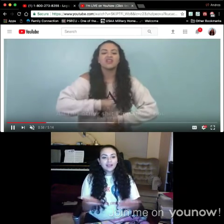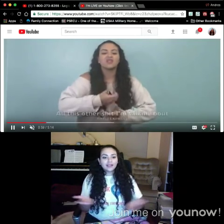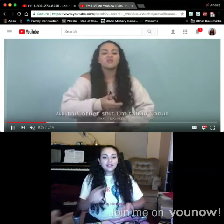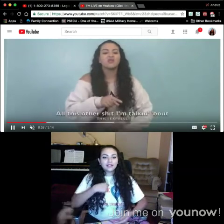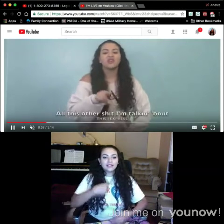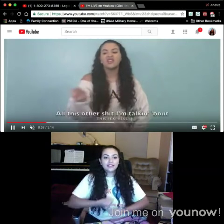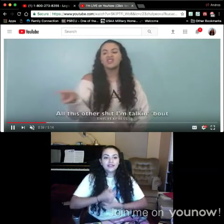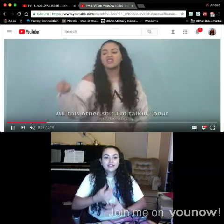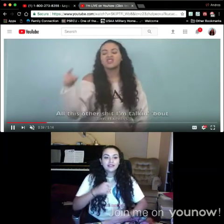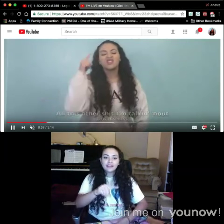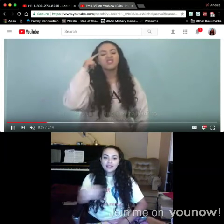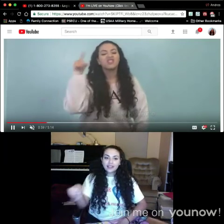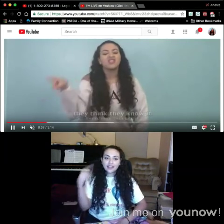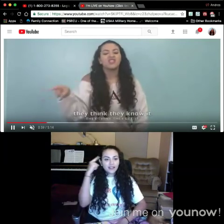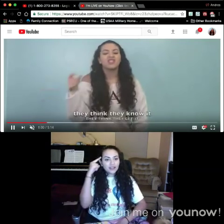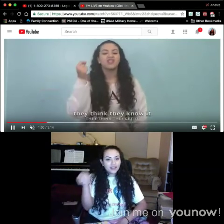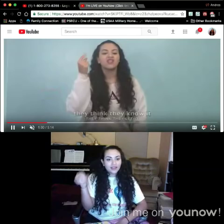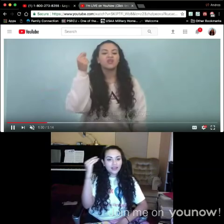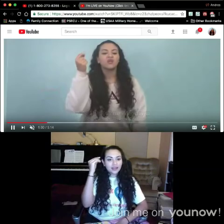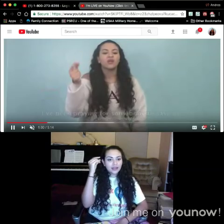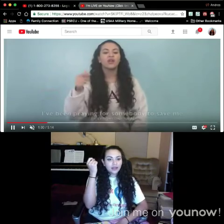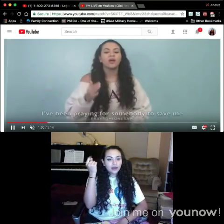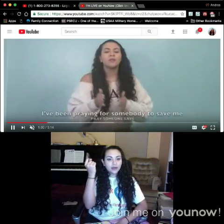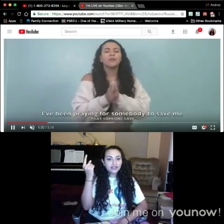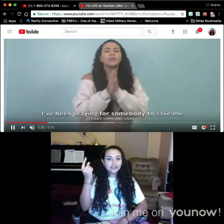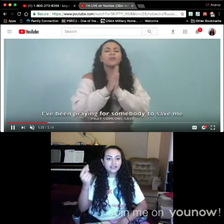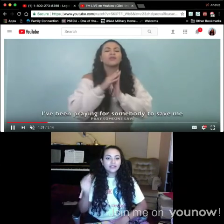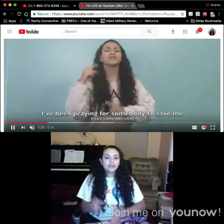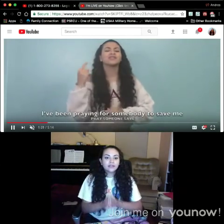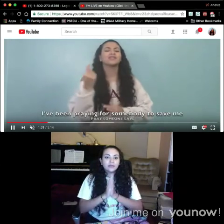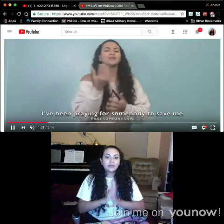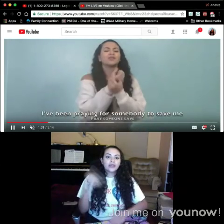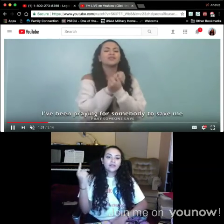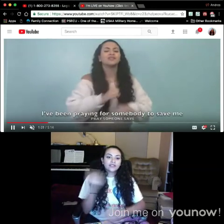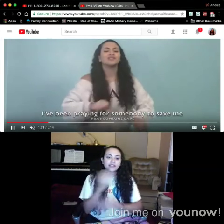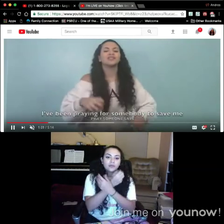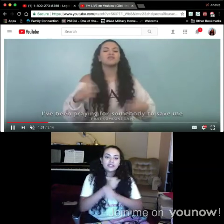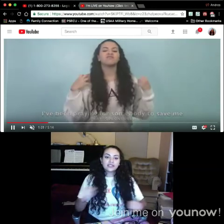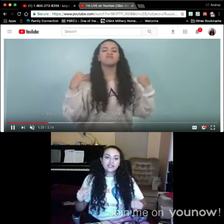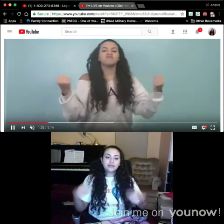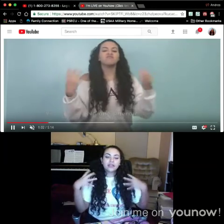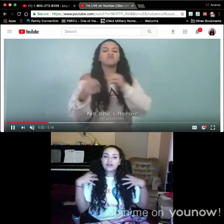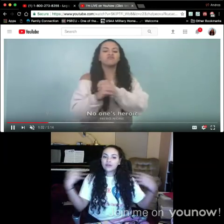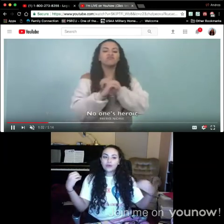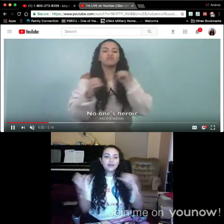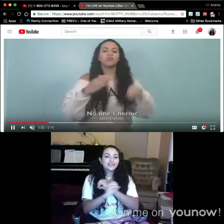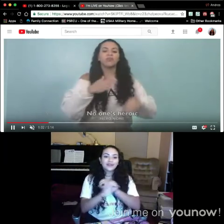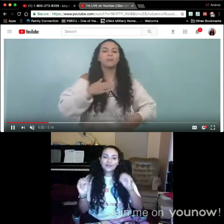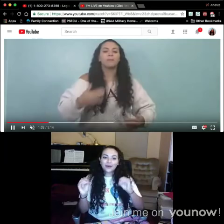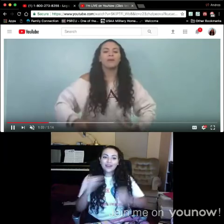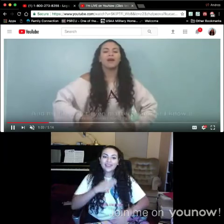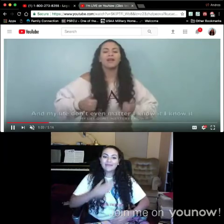Okay. They think they know it. I'm praying for someone to save me. No